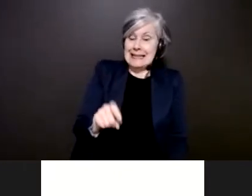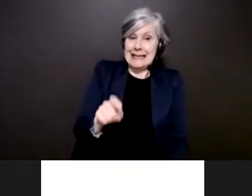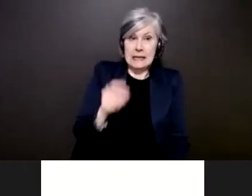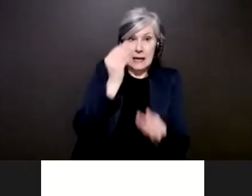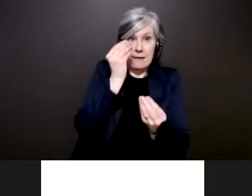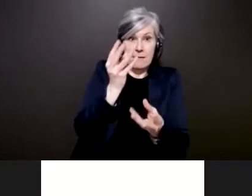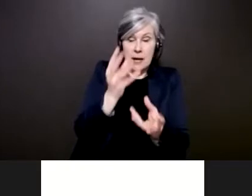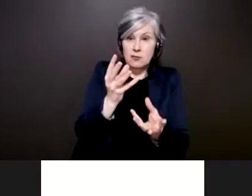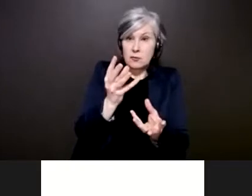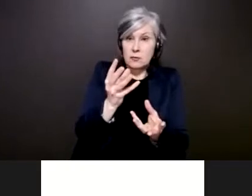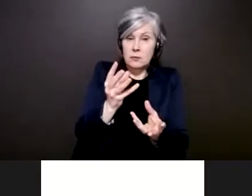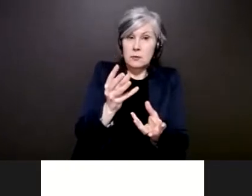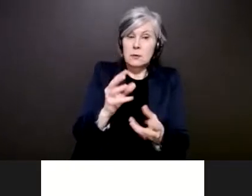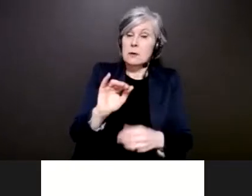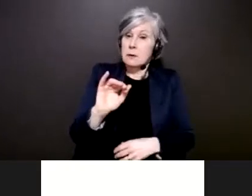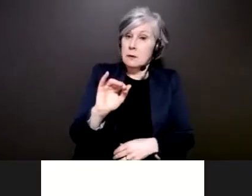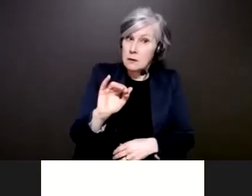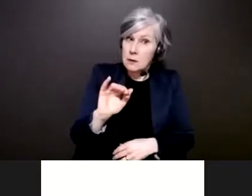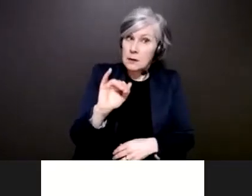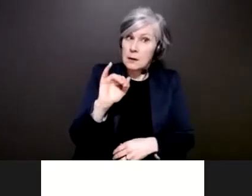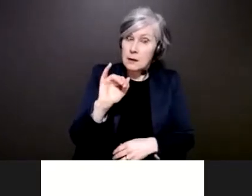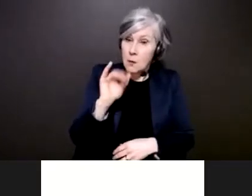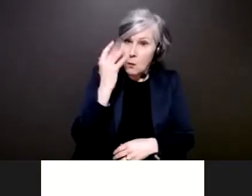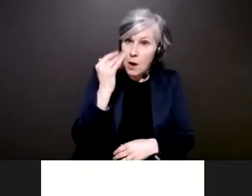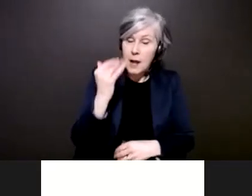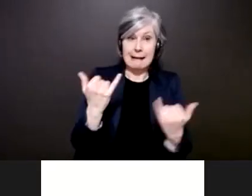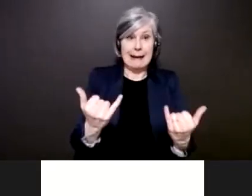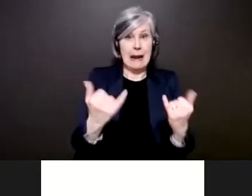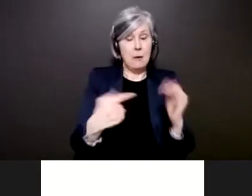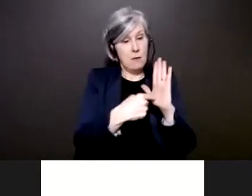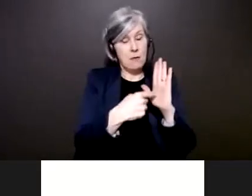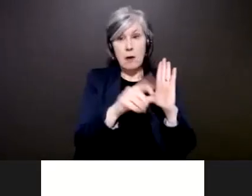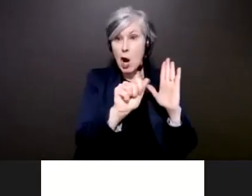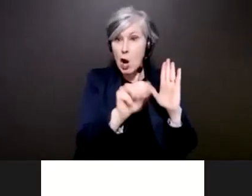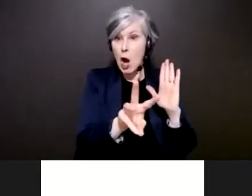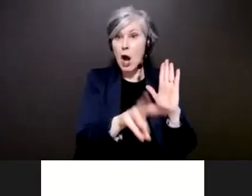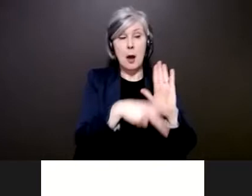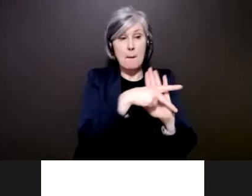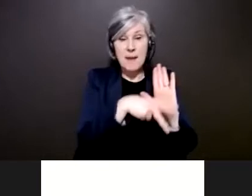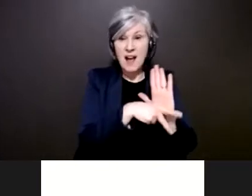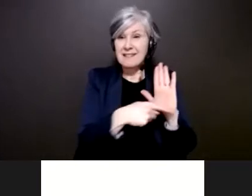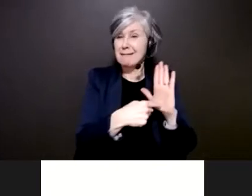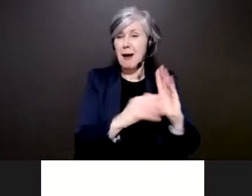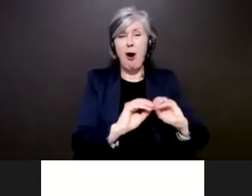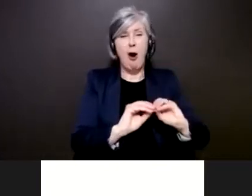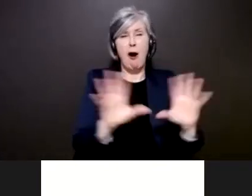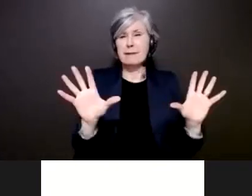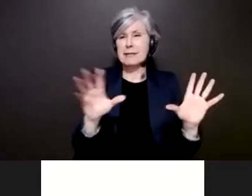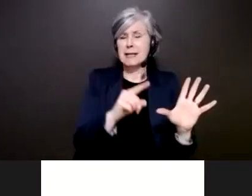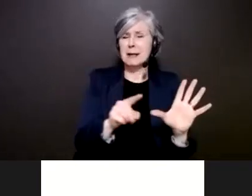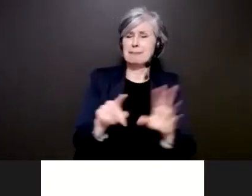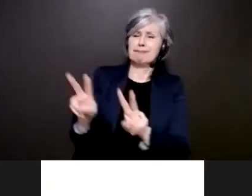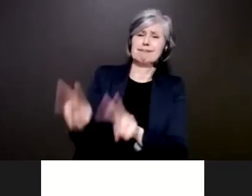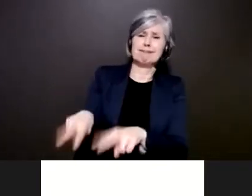inequitable, and unjust current ageist policies and the laws of our country that drives